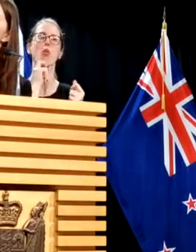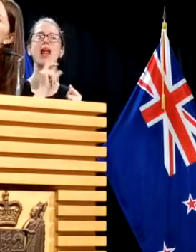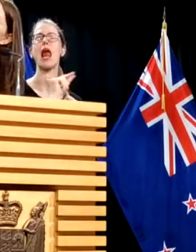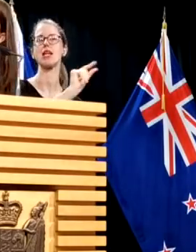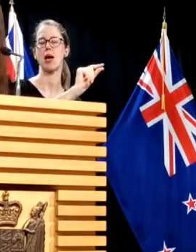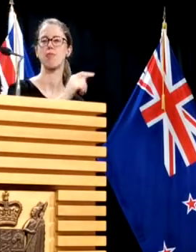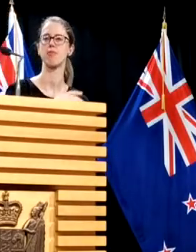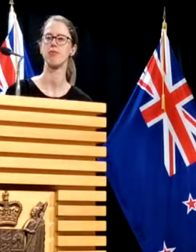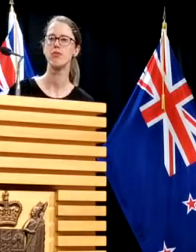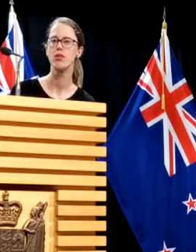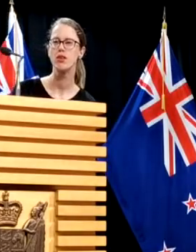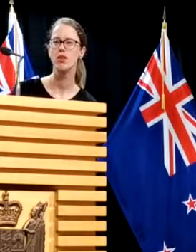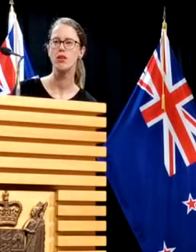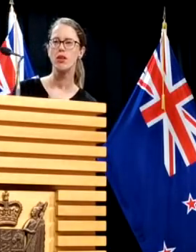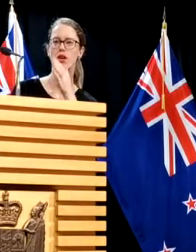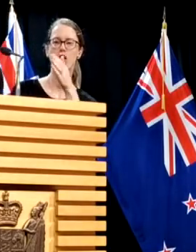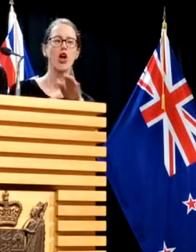Never.